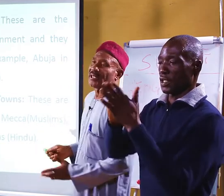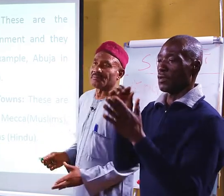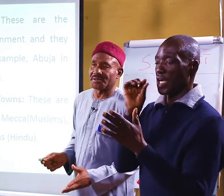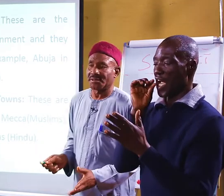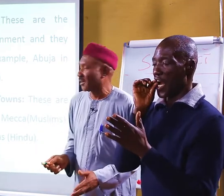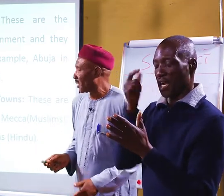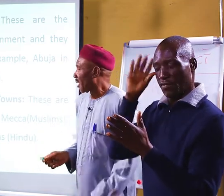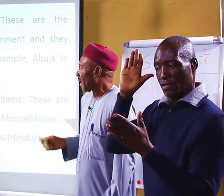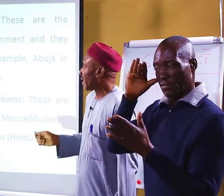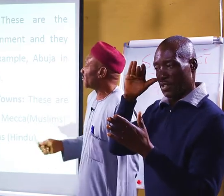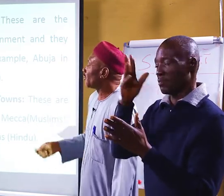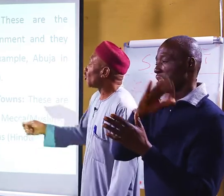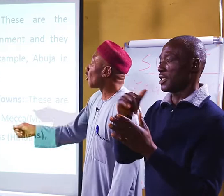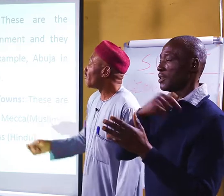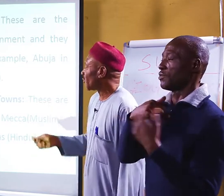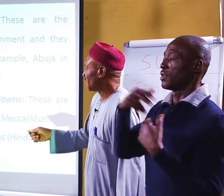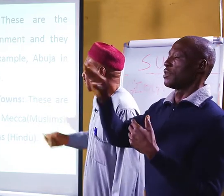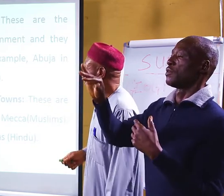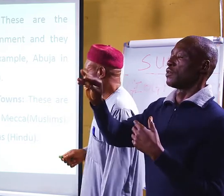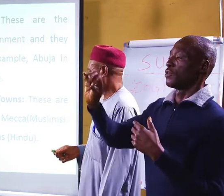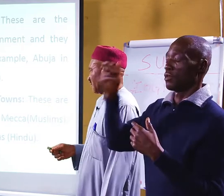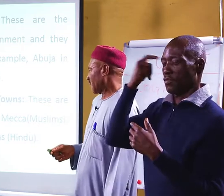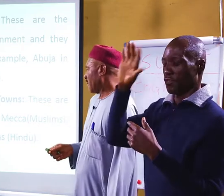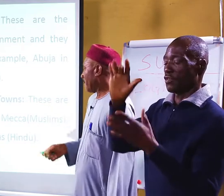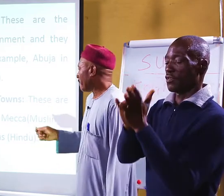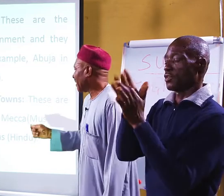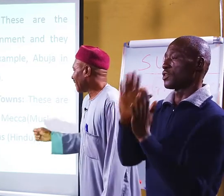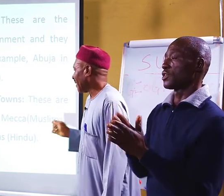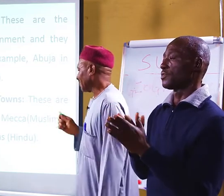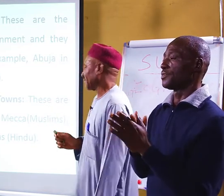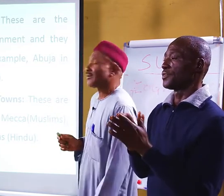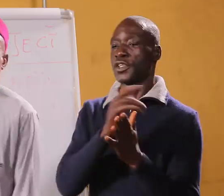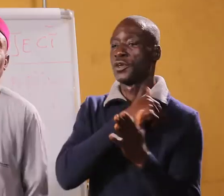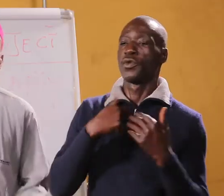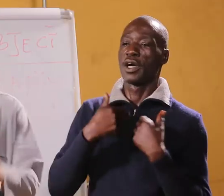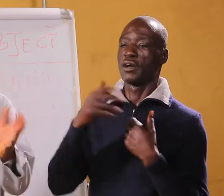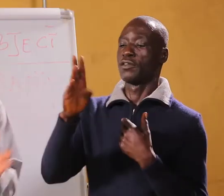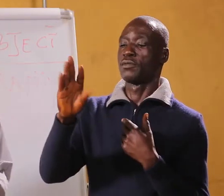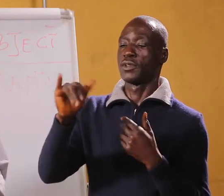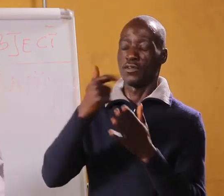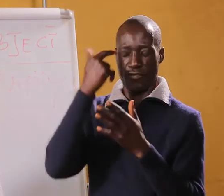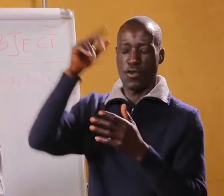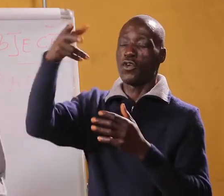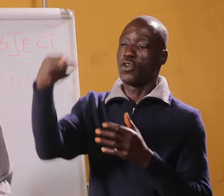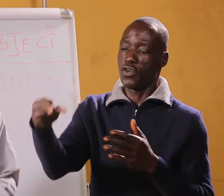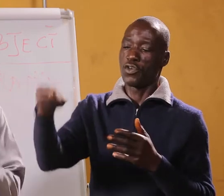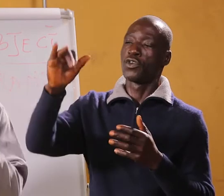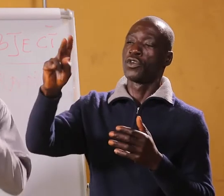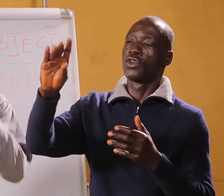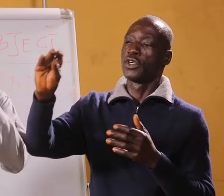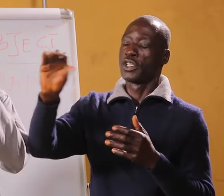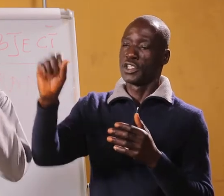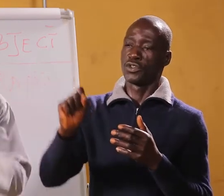the Muslims, and Rome for the Christians, Banaras for the Hindus. These